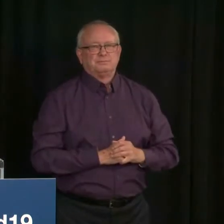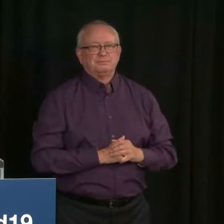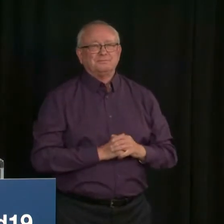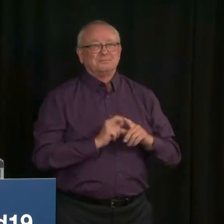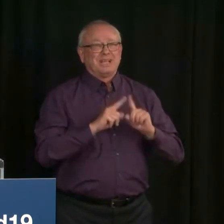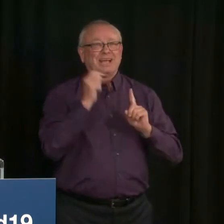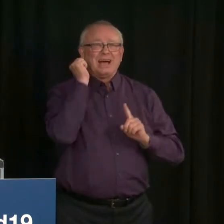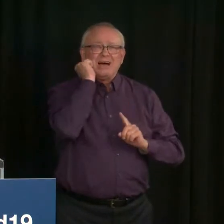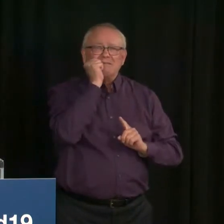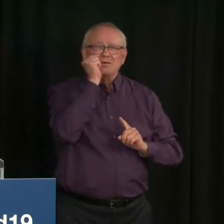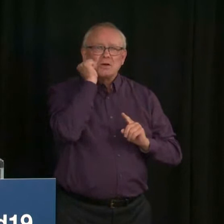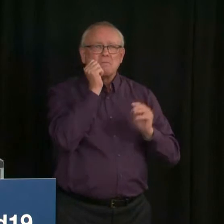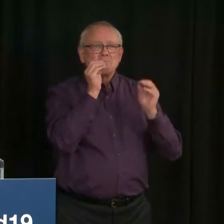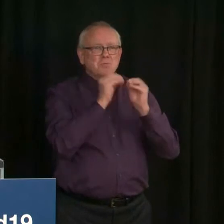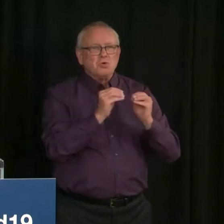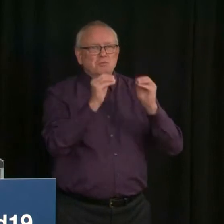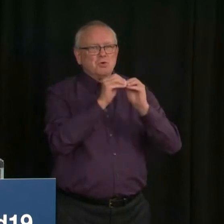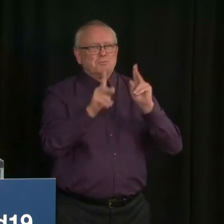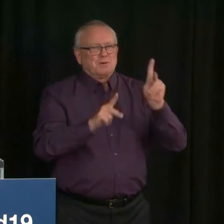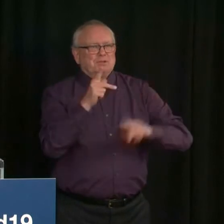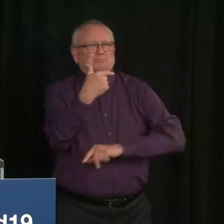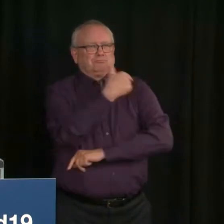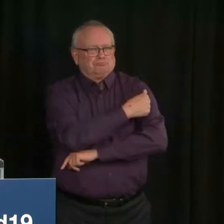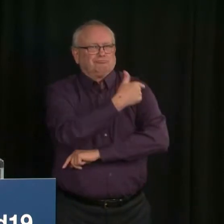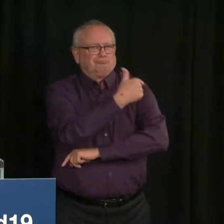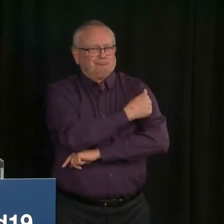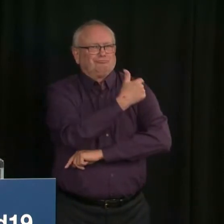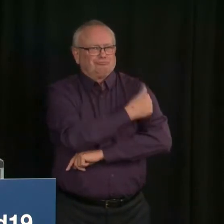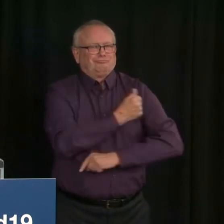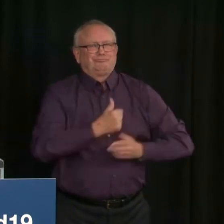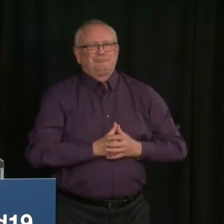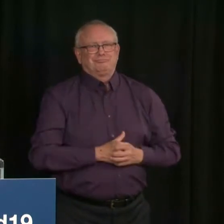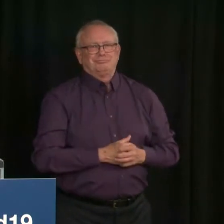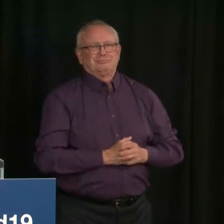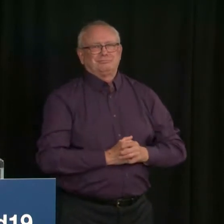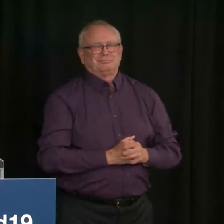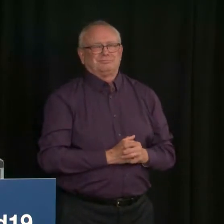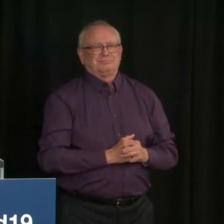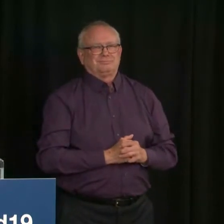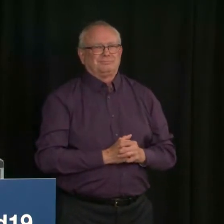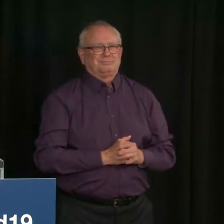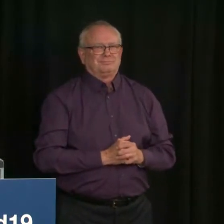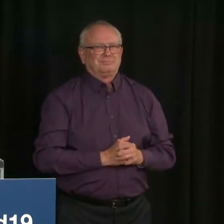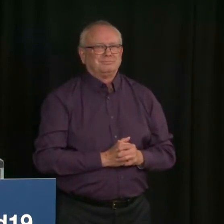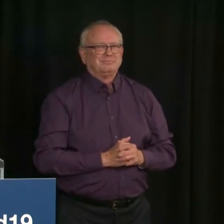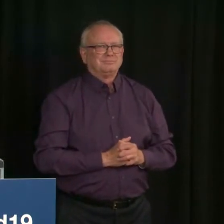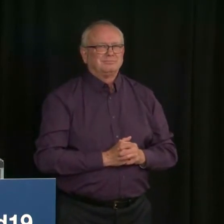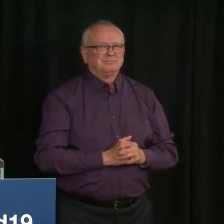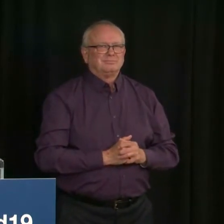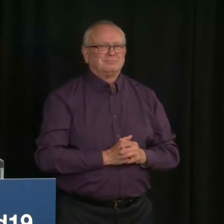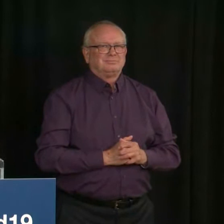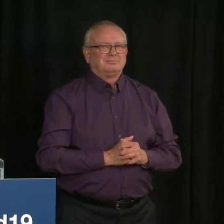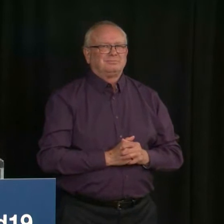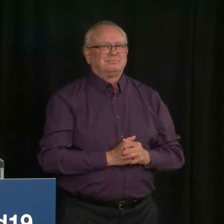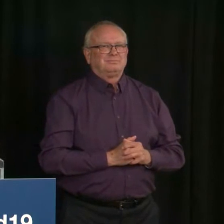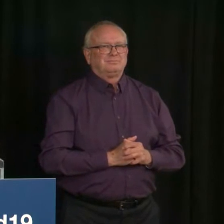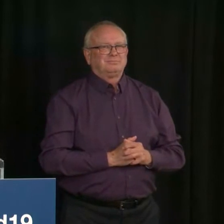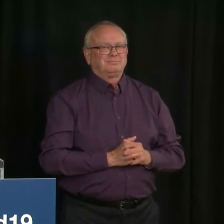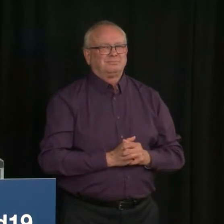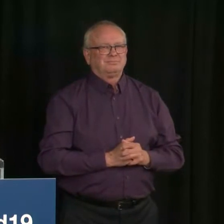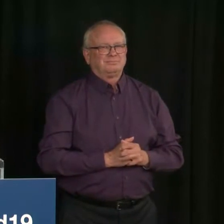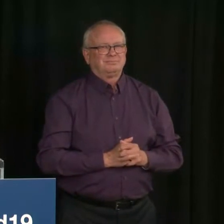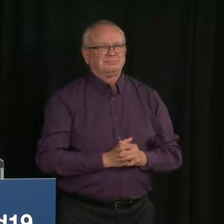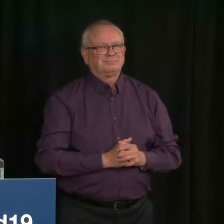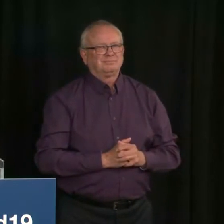of people fully vaccinated with 2 doses is rising sharply. The other good news is that our leading indicators continue to